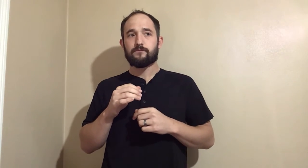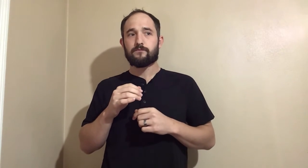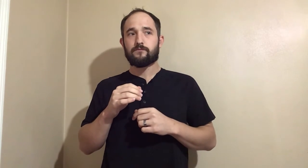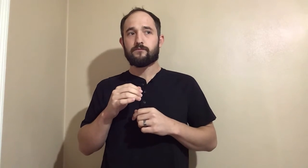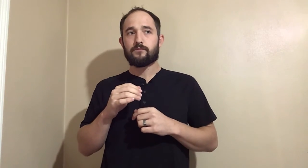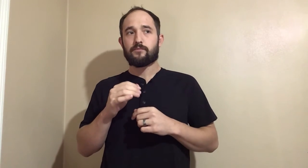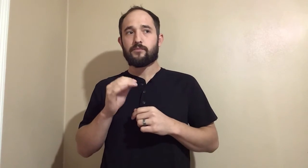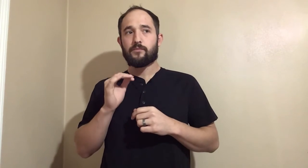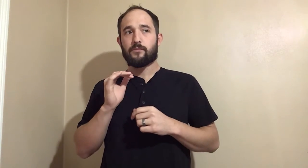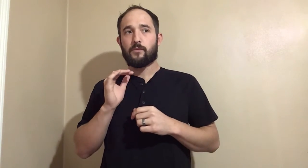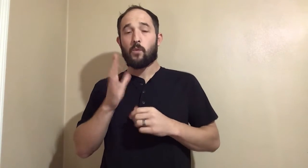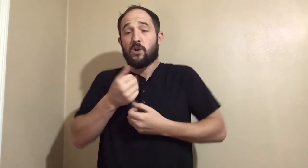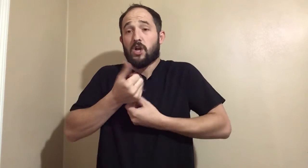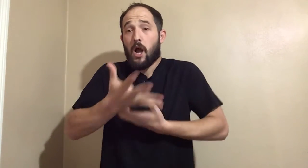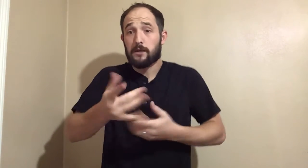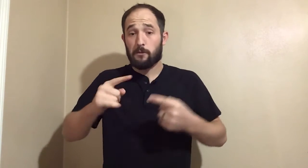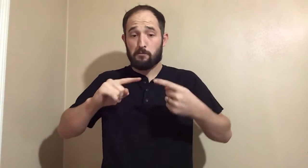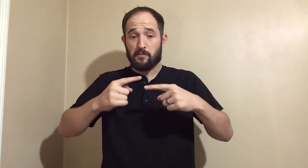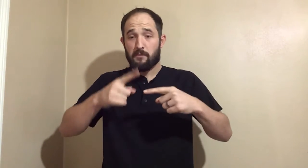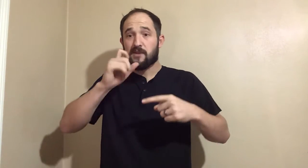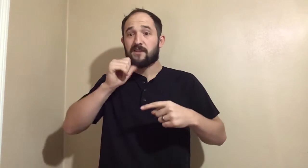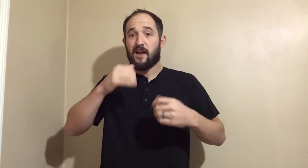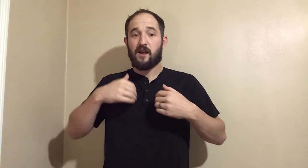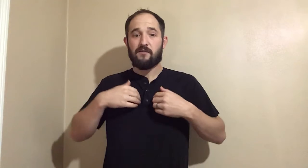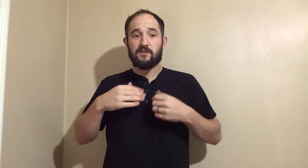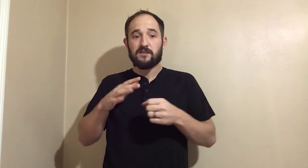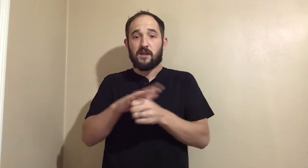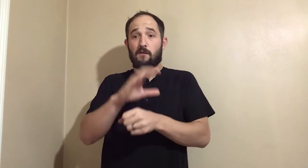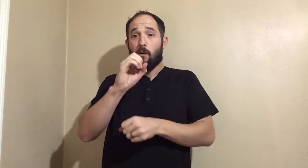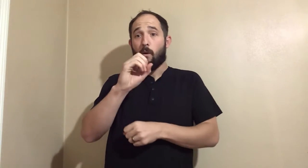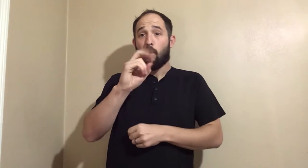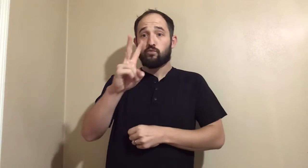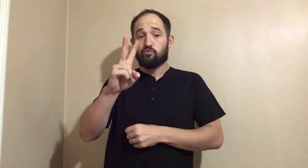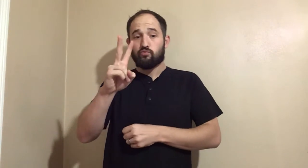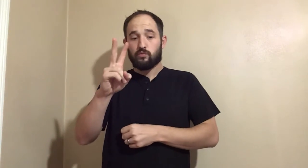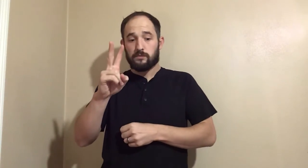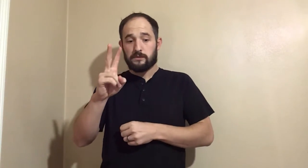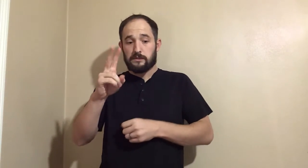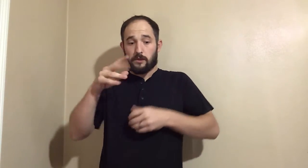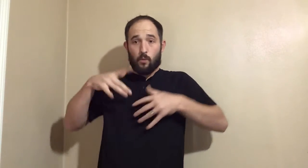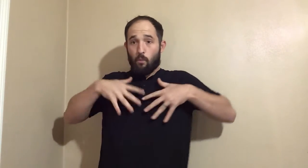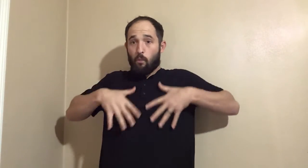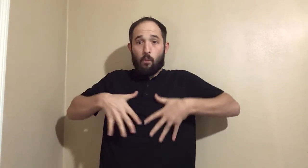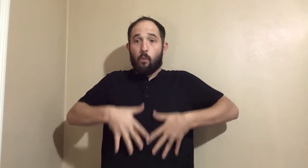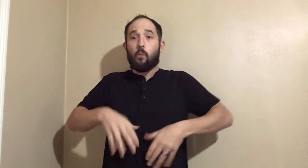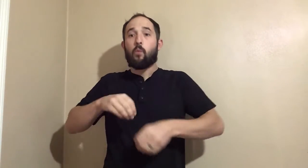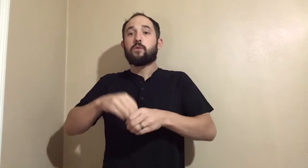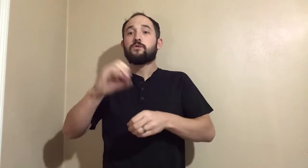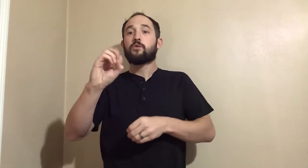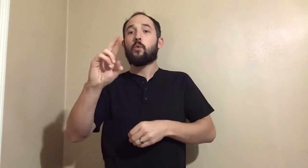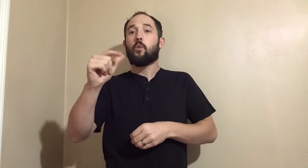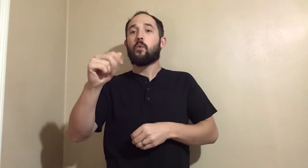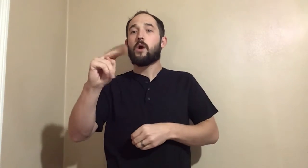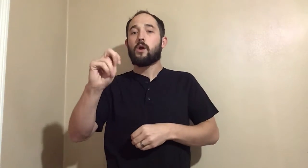the oxygen is cut off to organs and to the limbs. And so